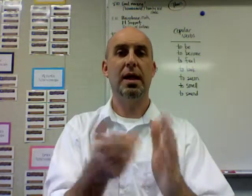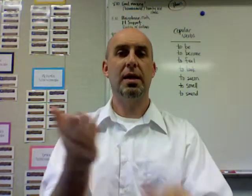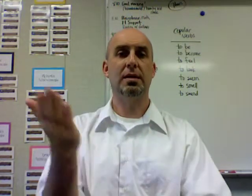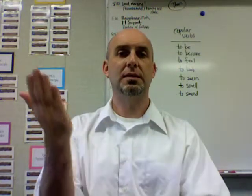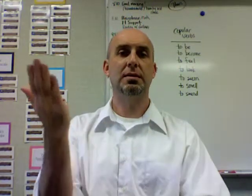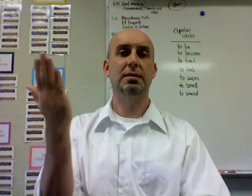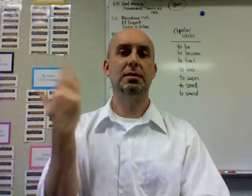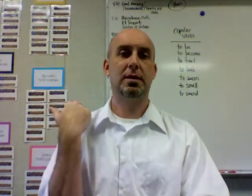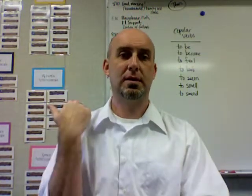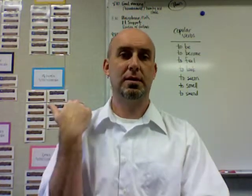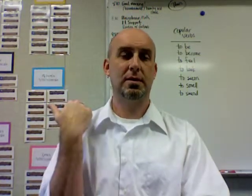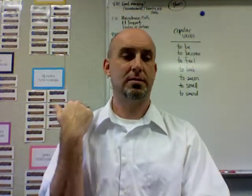Recognized.